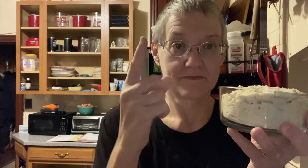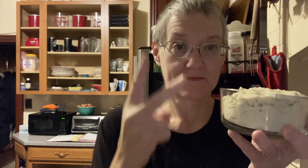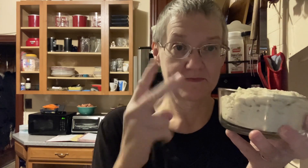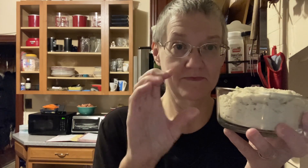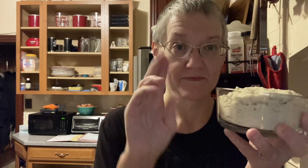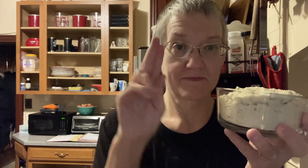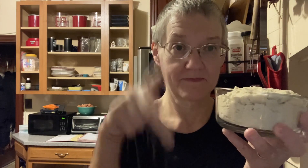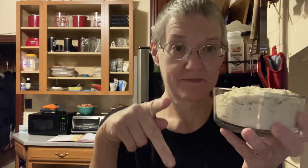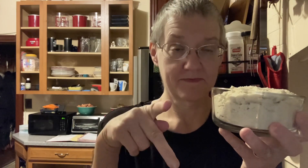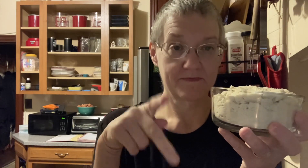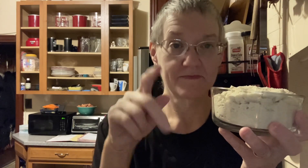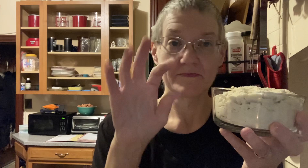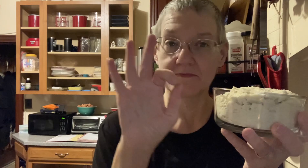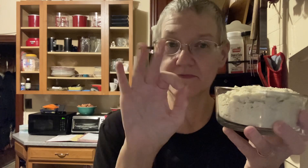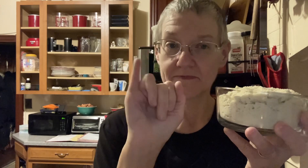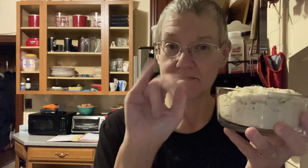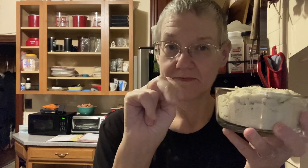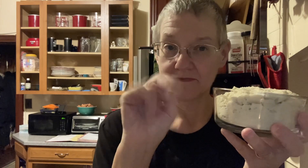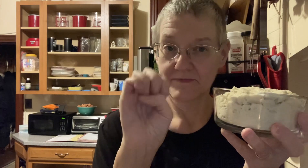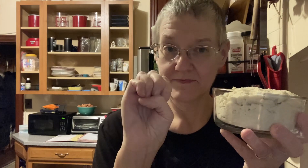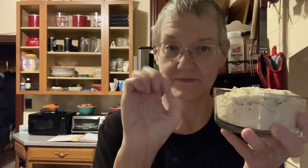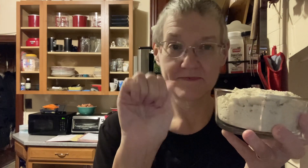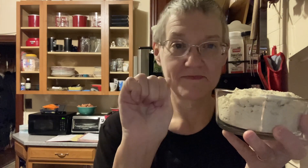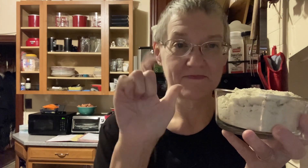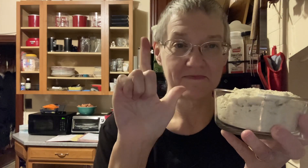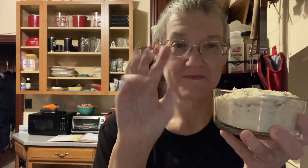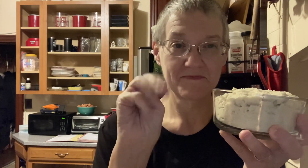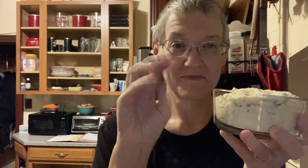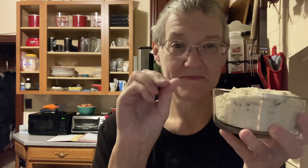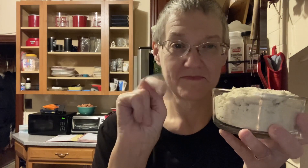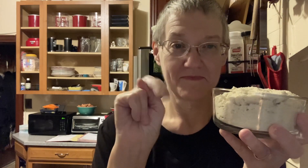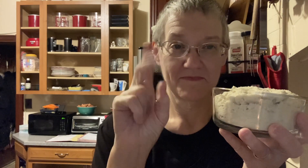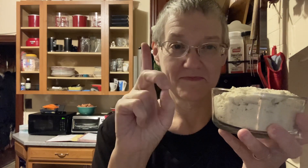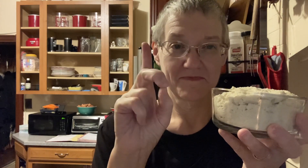start with 1.5 cups of fine almond flour.